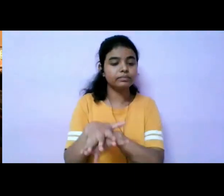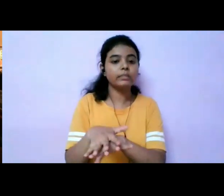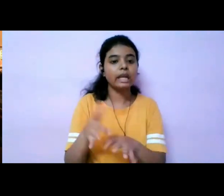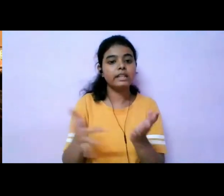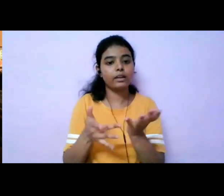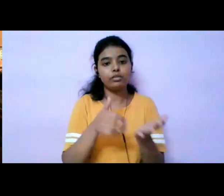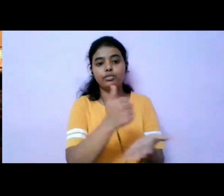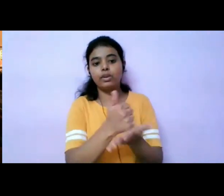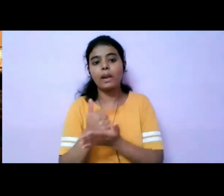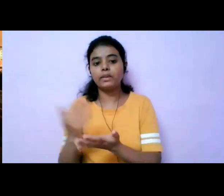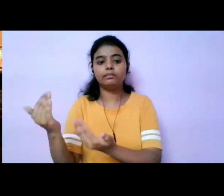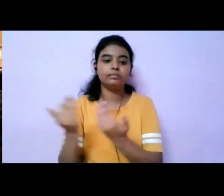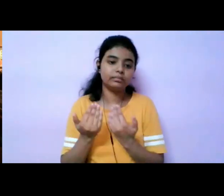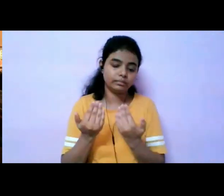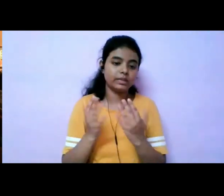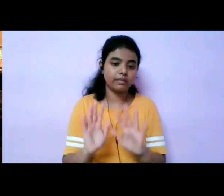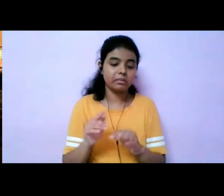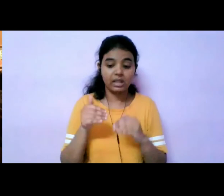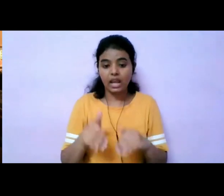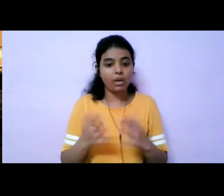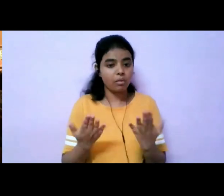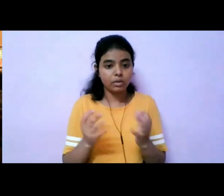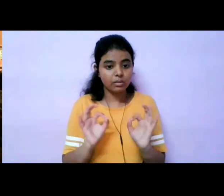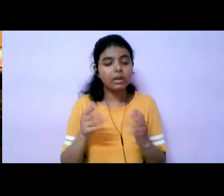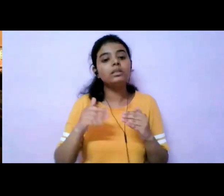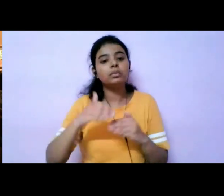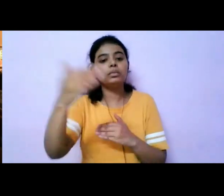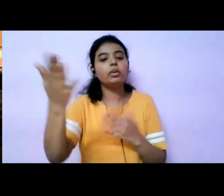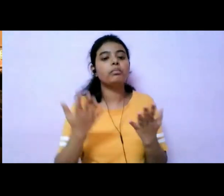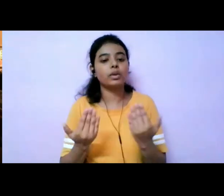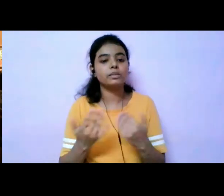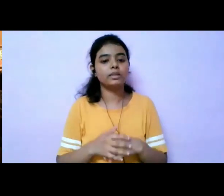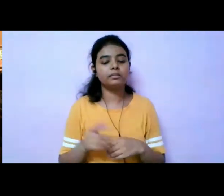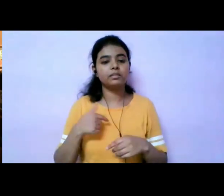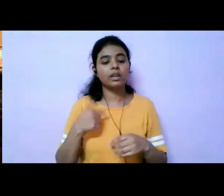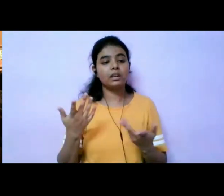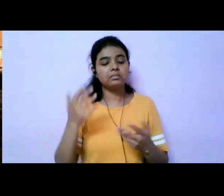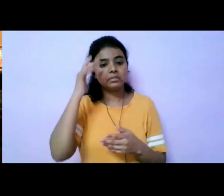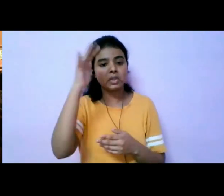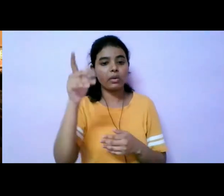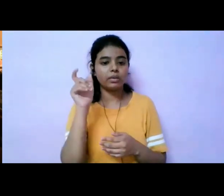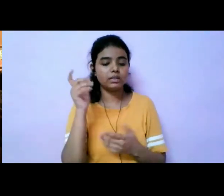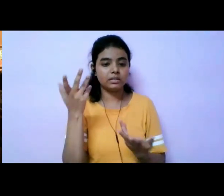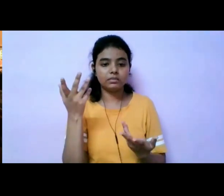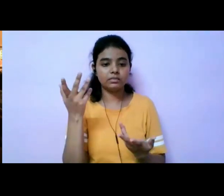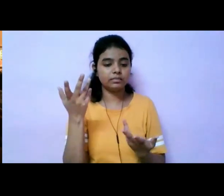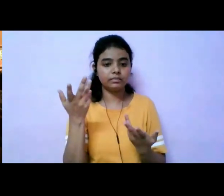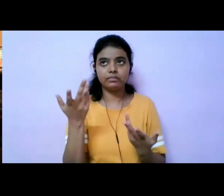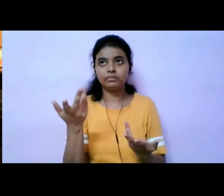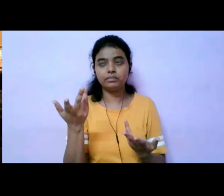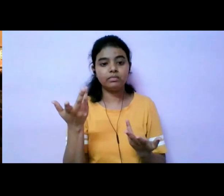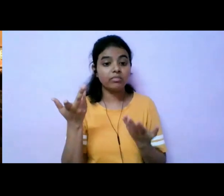can't conceive of right now. And, you know, we talk in theoretical terms about you know,